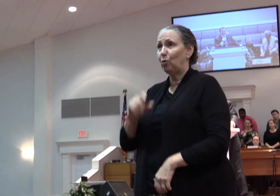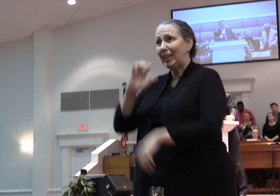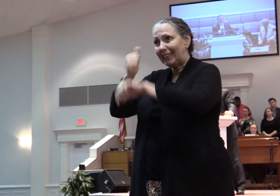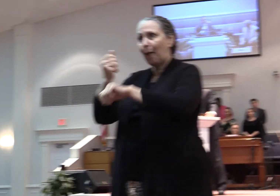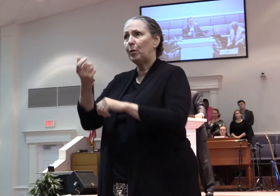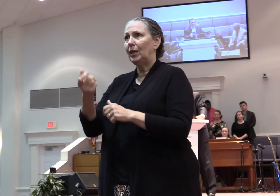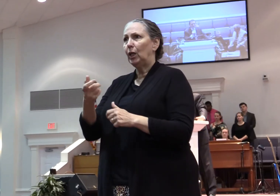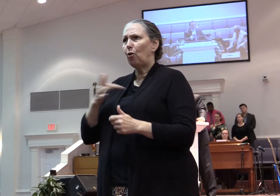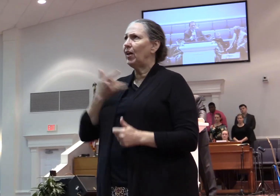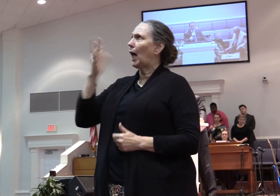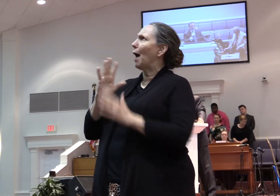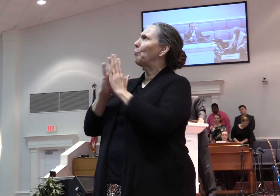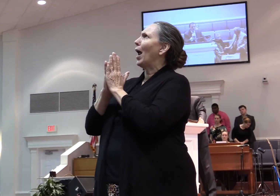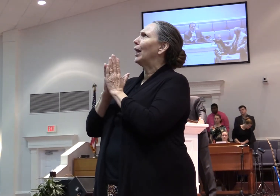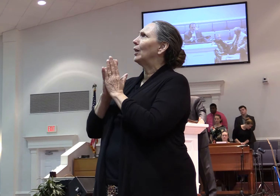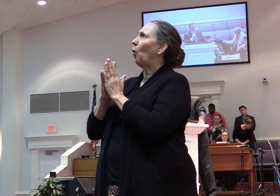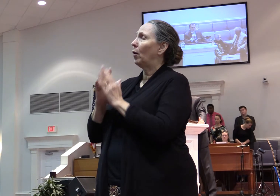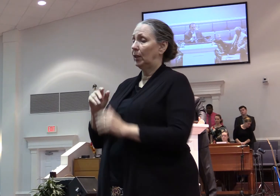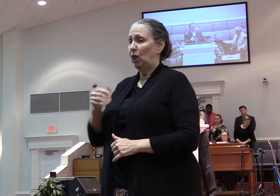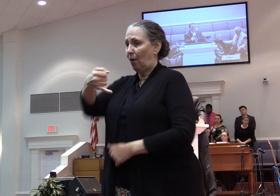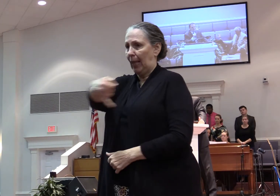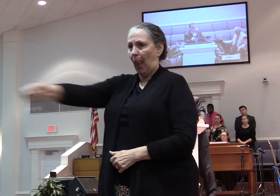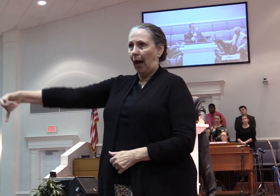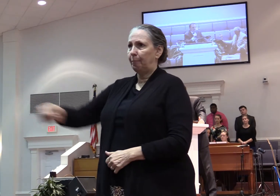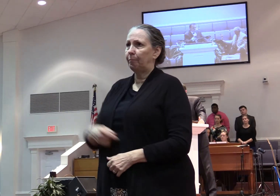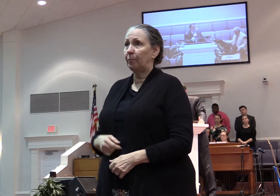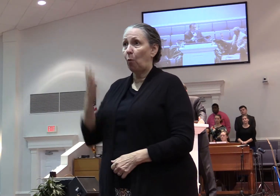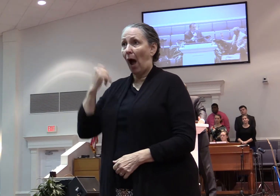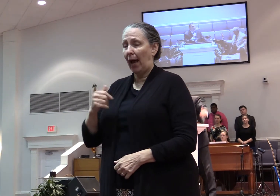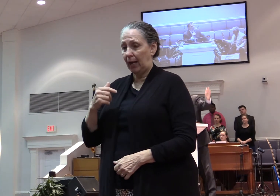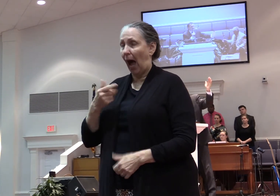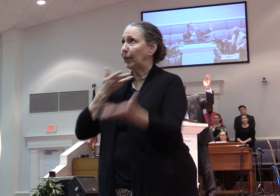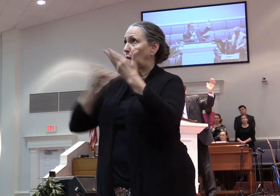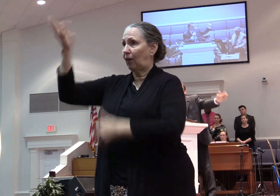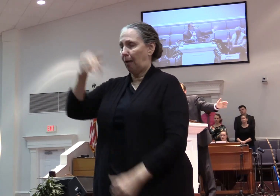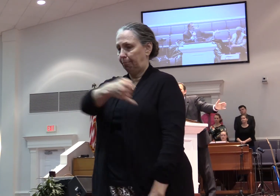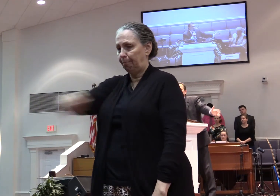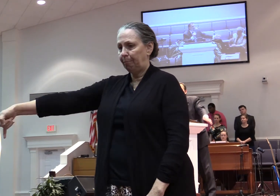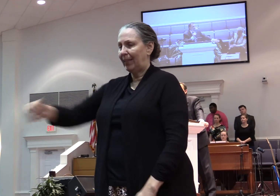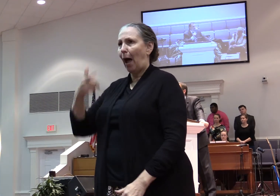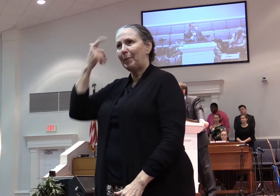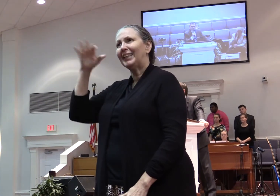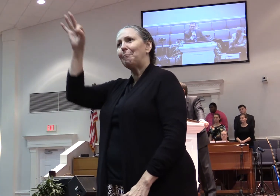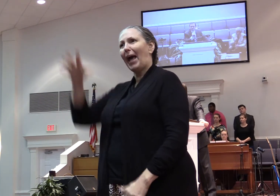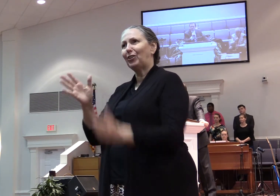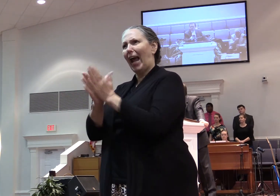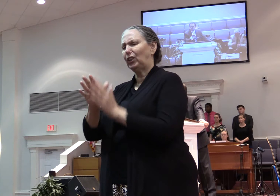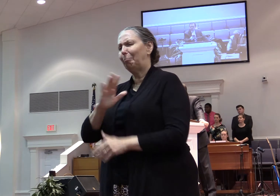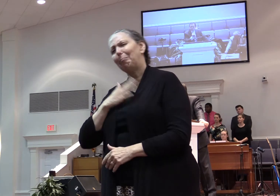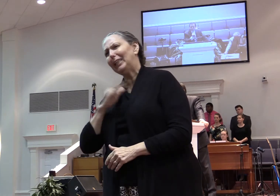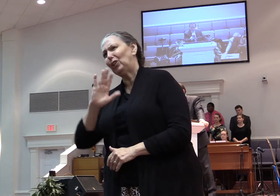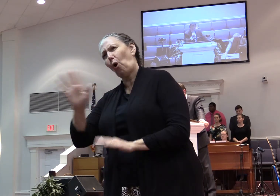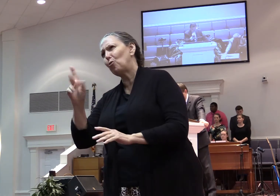There just ought to be some things that you just won't do in your house because you're godly people, not because the pastor asked you not to.